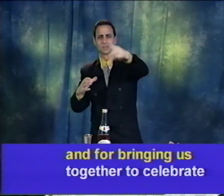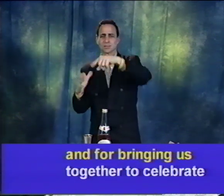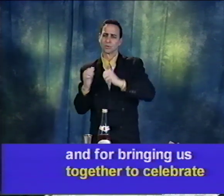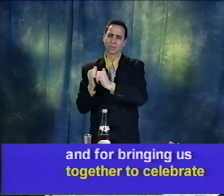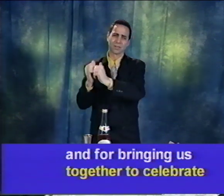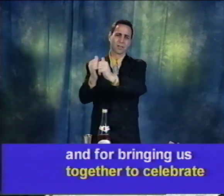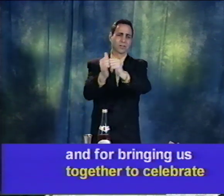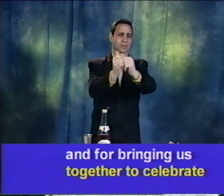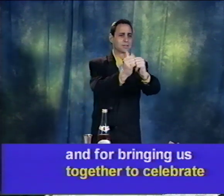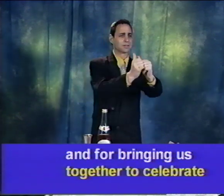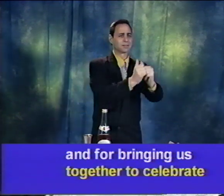together